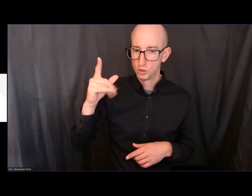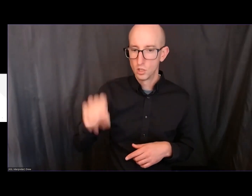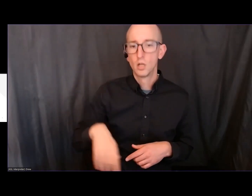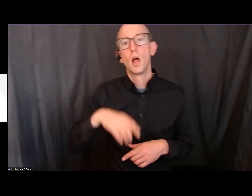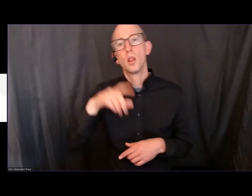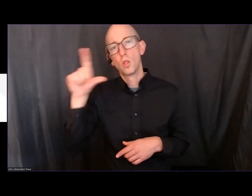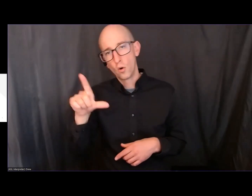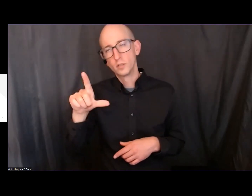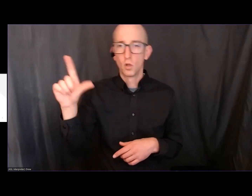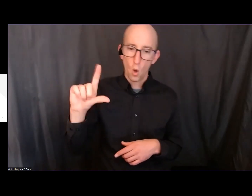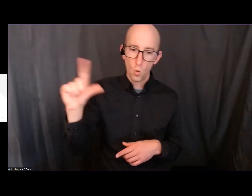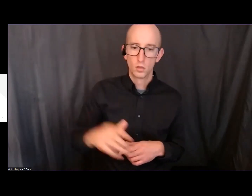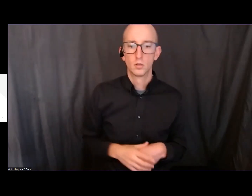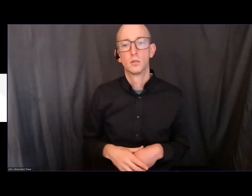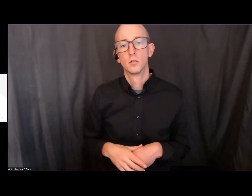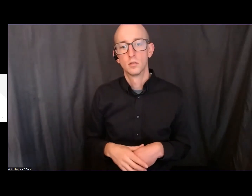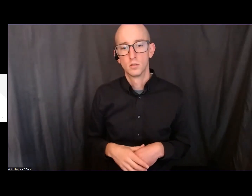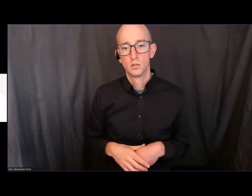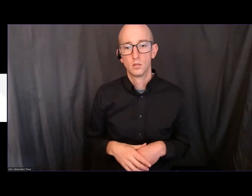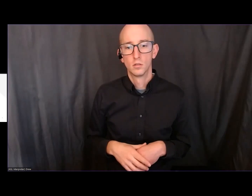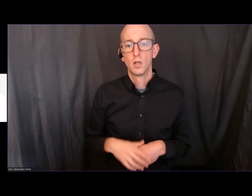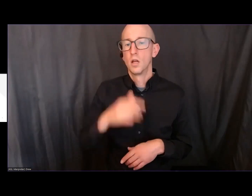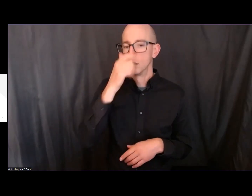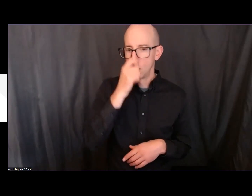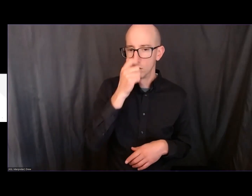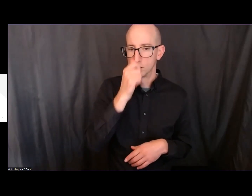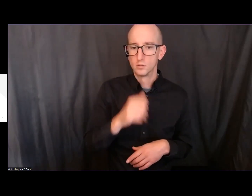Framingham. So I think those are 12.